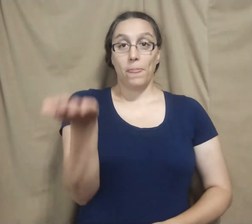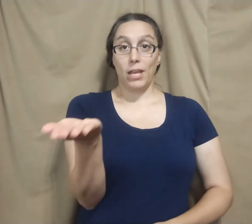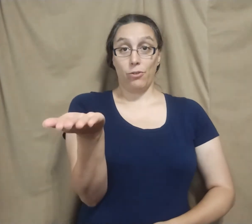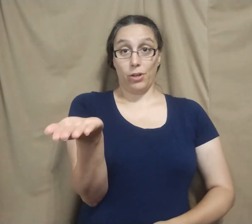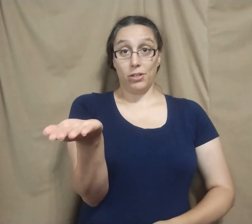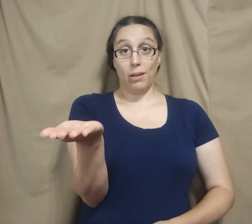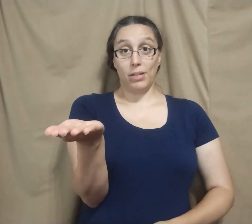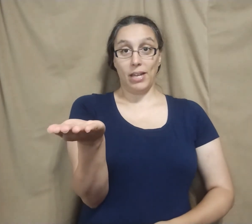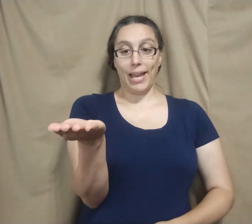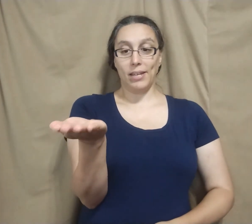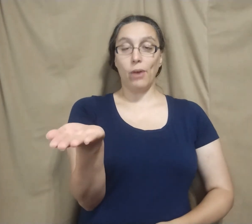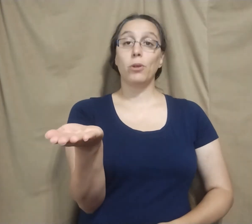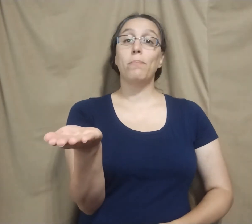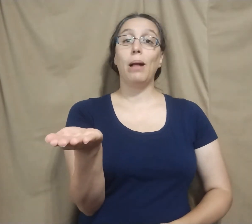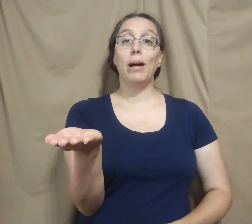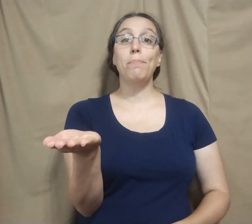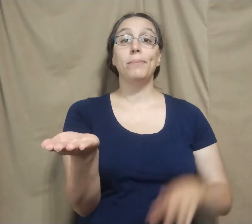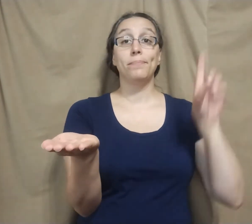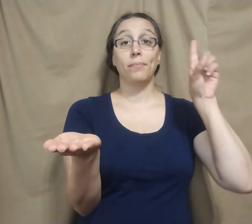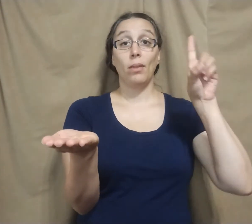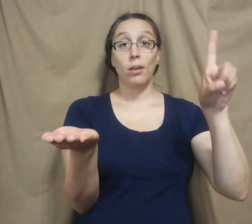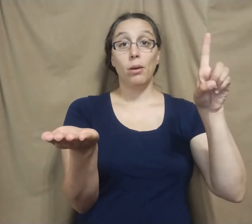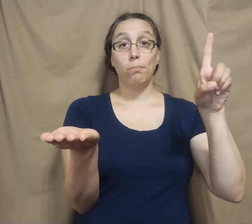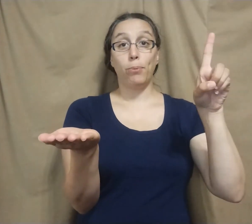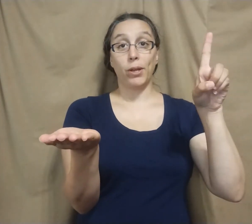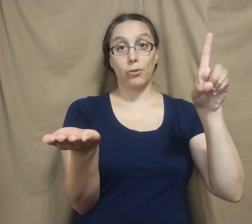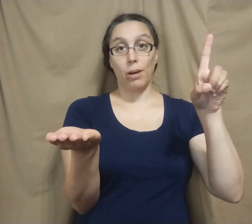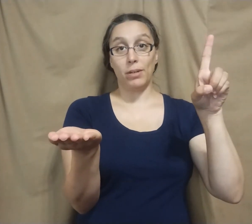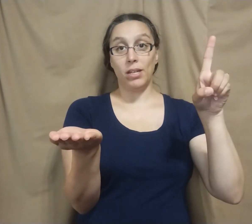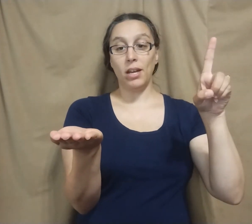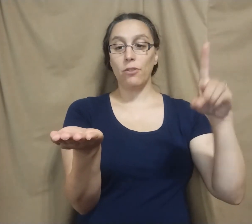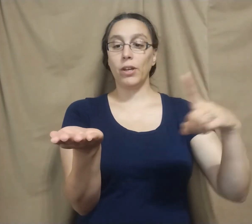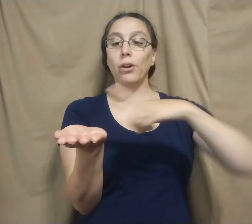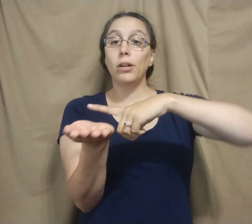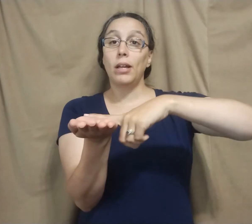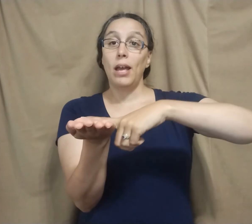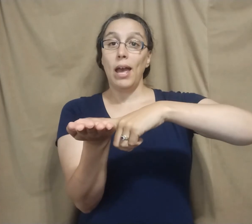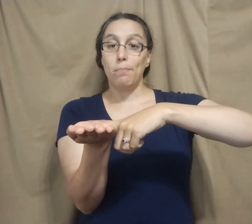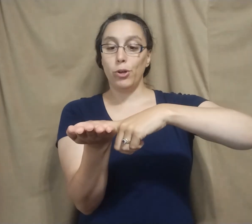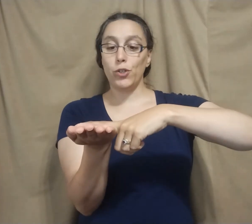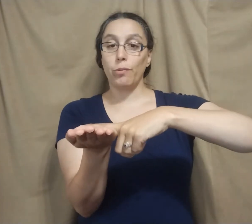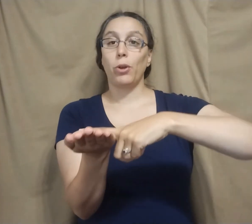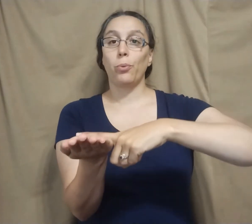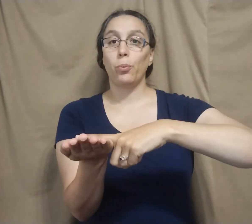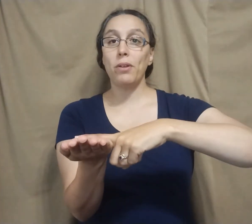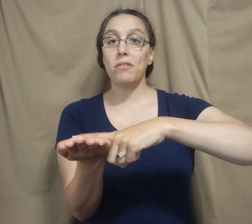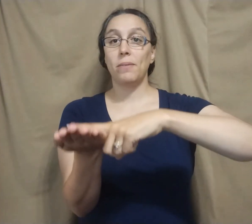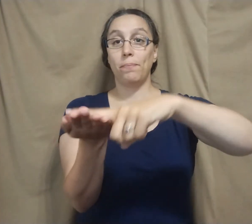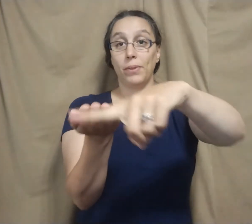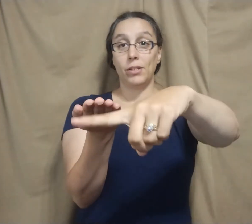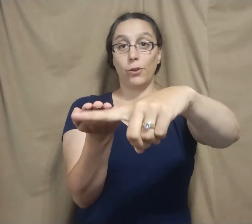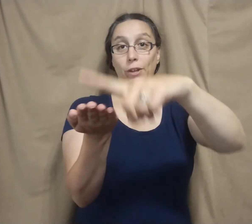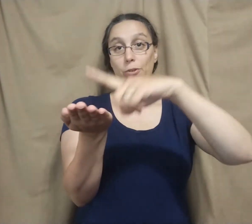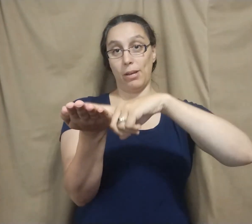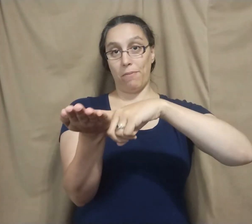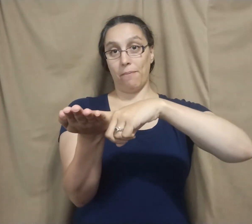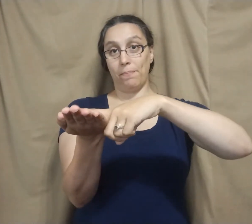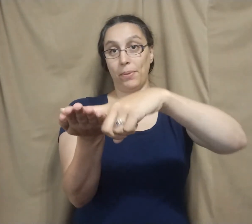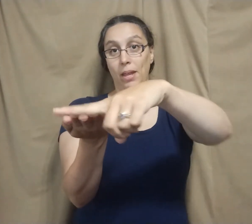is your non-dominant hand out, palm up. Point your dominant index finger and push from your wrist to your fingertips.